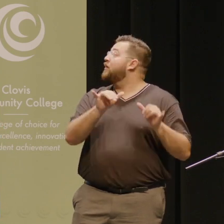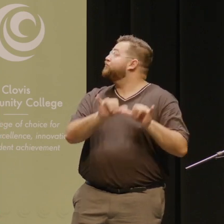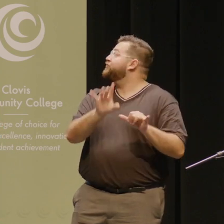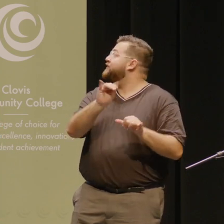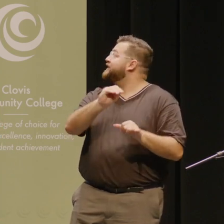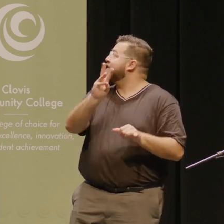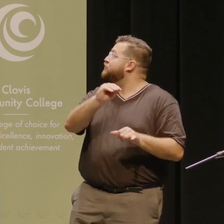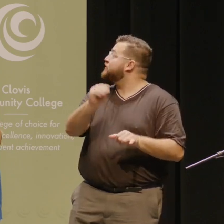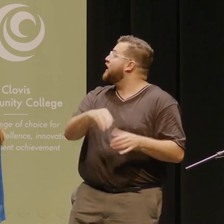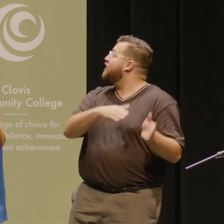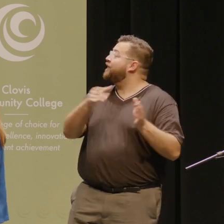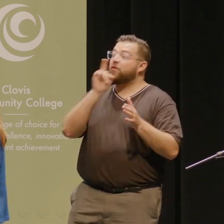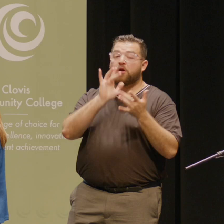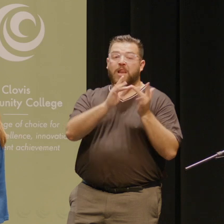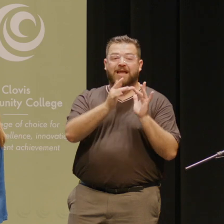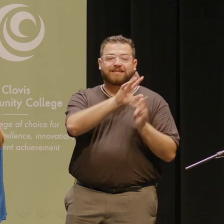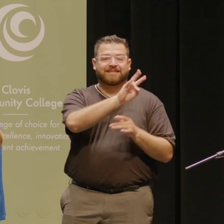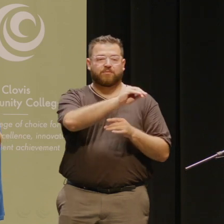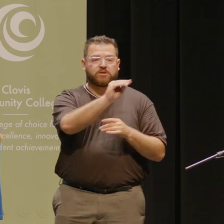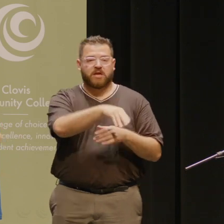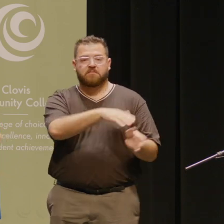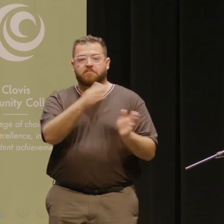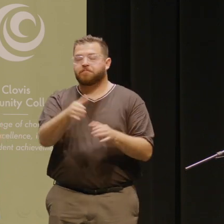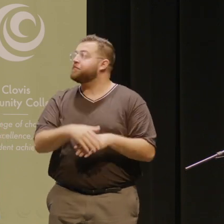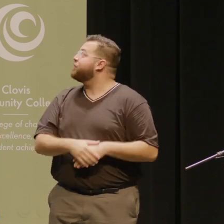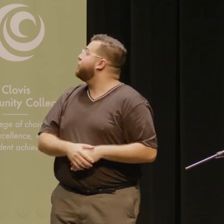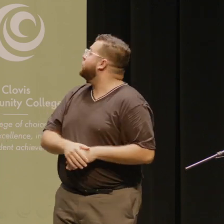Online learning, 70%.